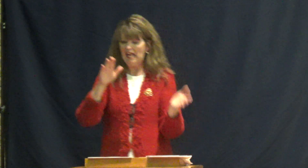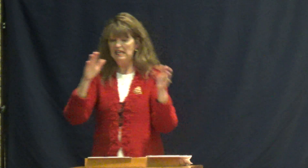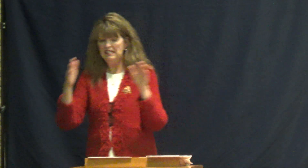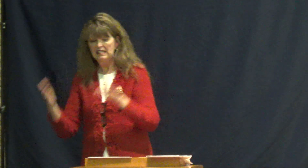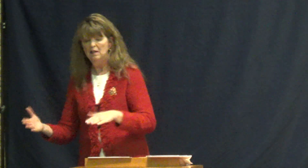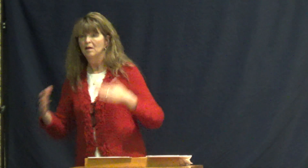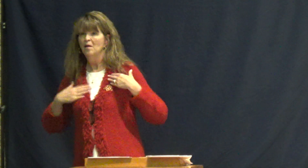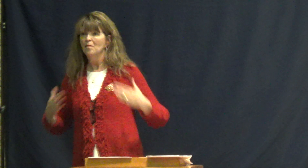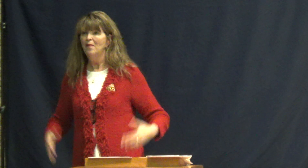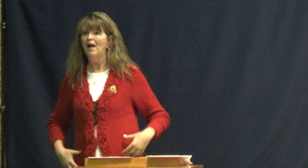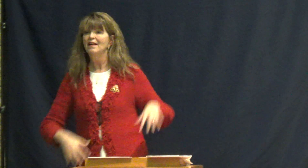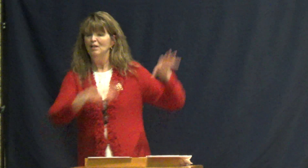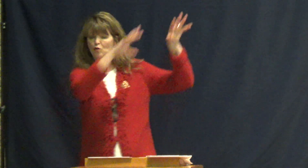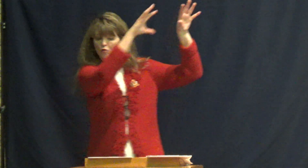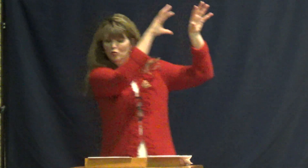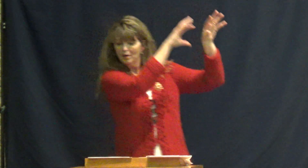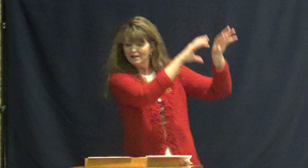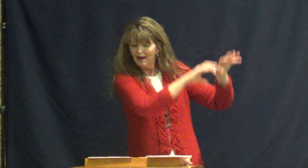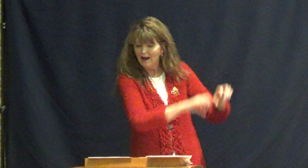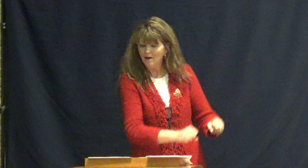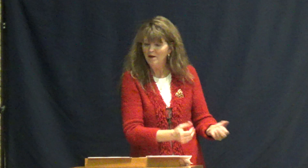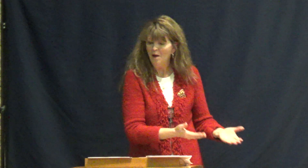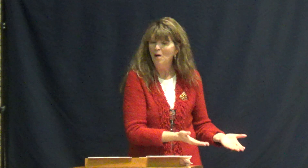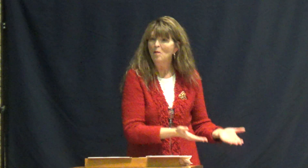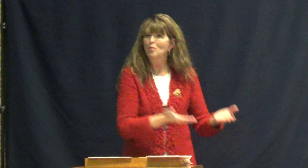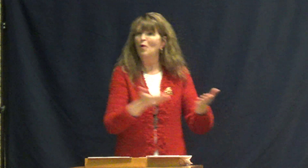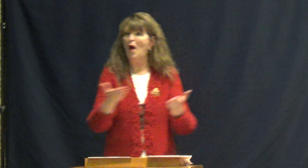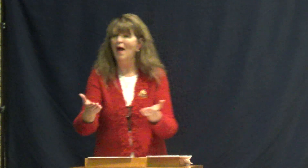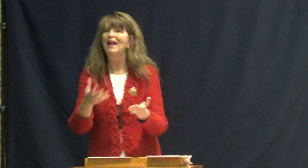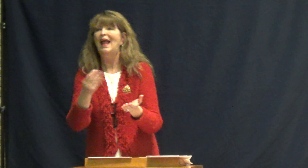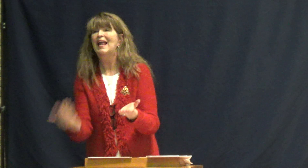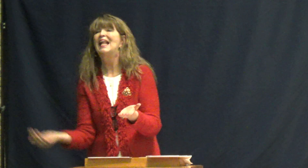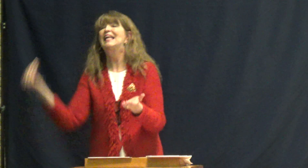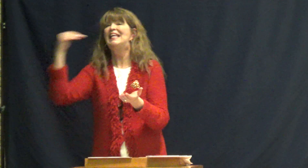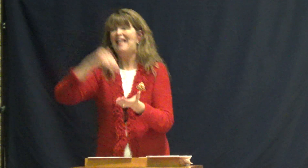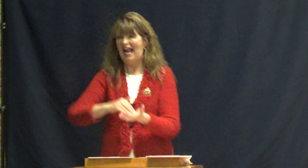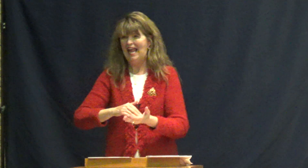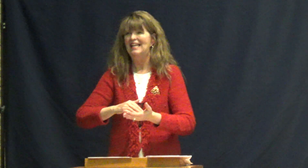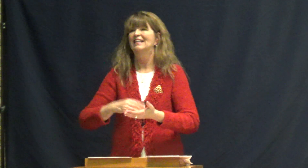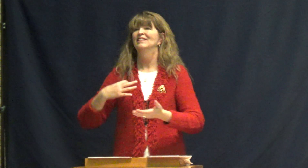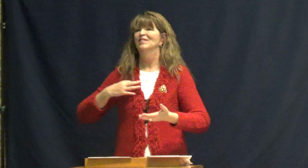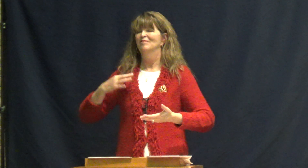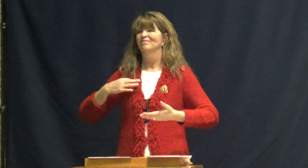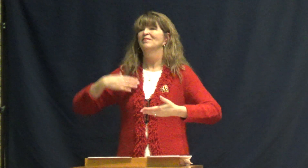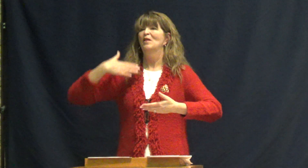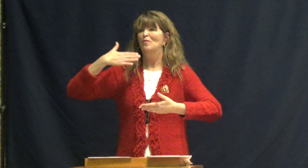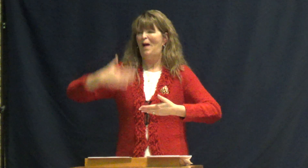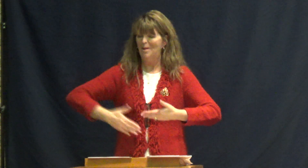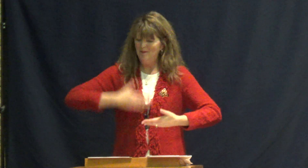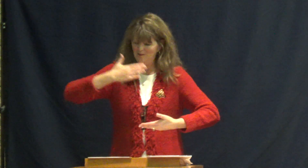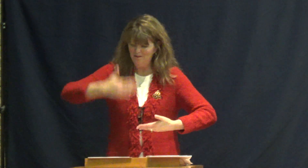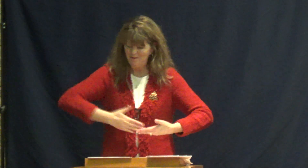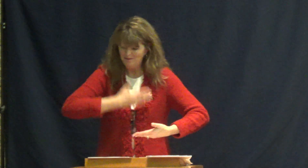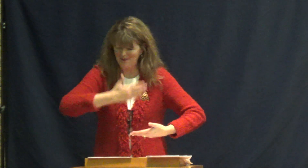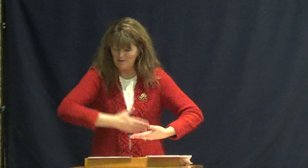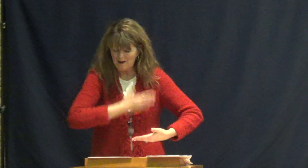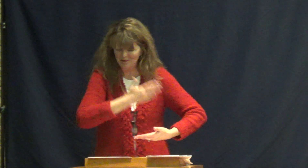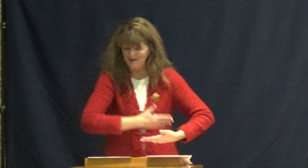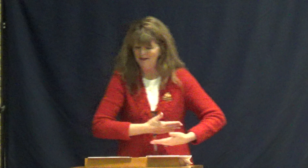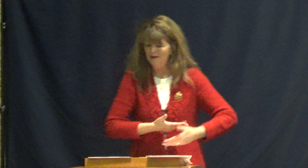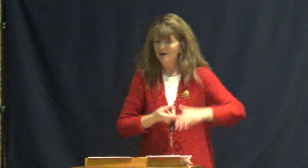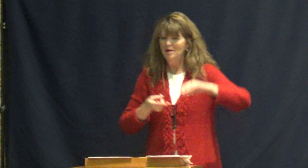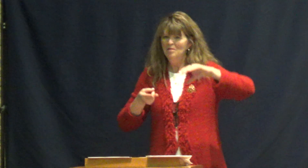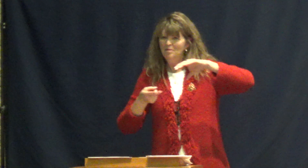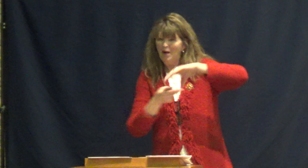After Jesus was pronounced dead, his body was taken down and once again wrapped in